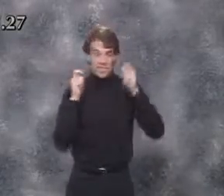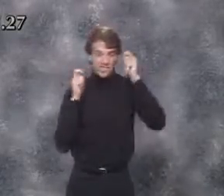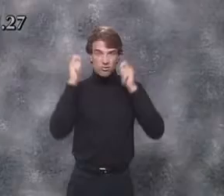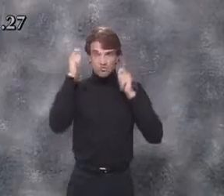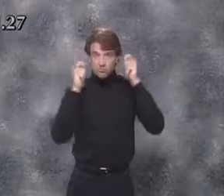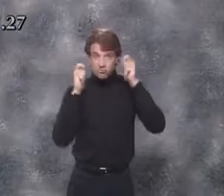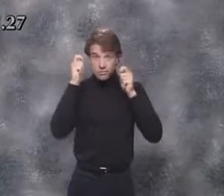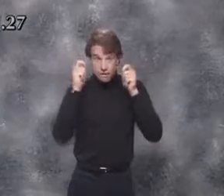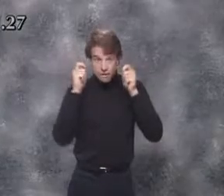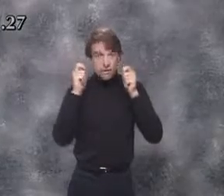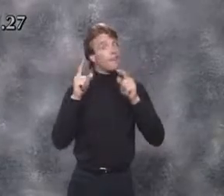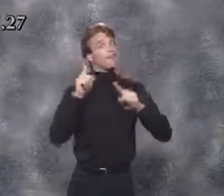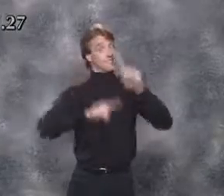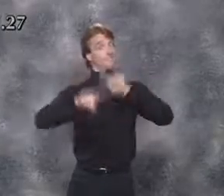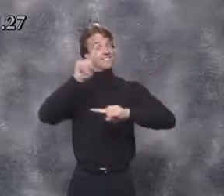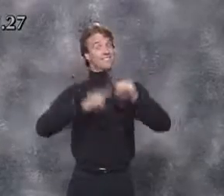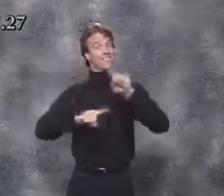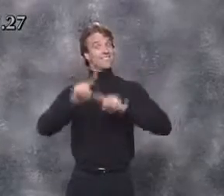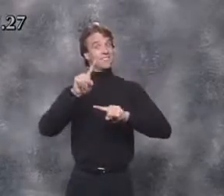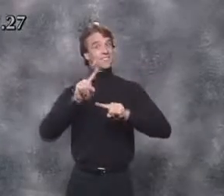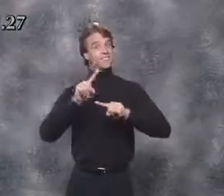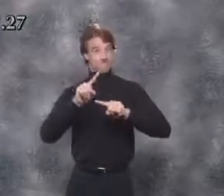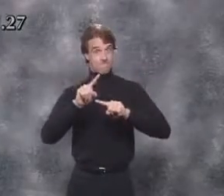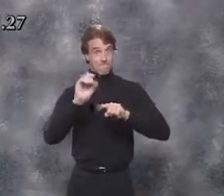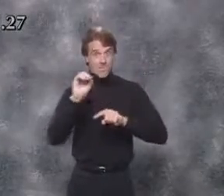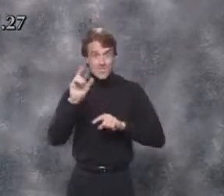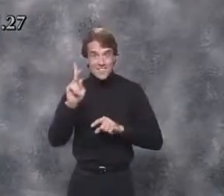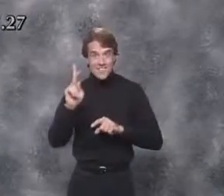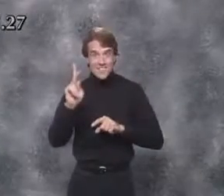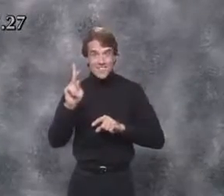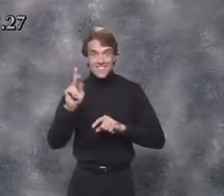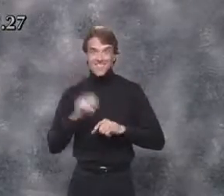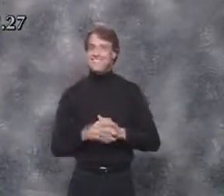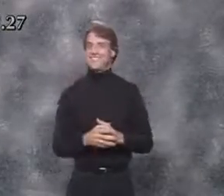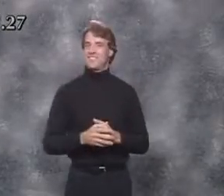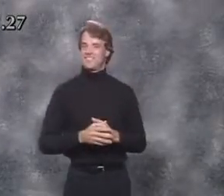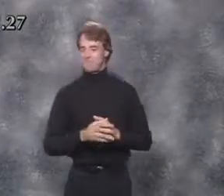the facial expressions and the signs. Okay?